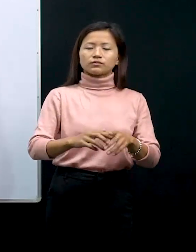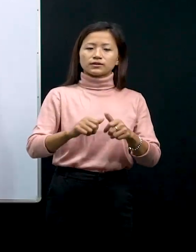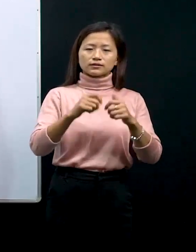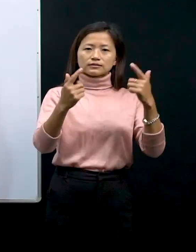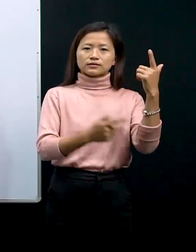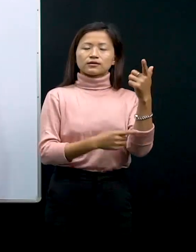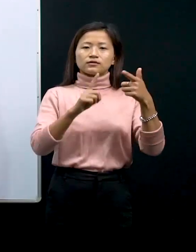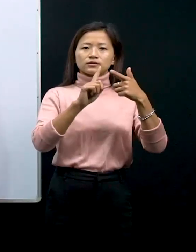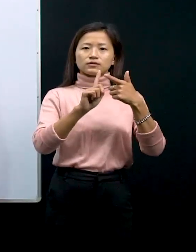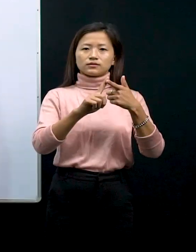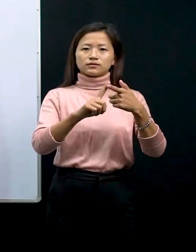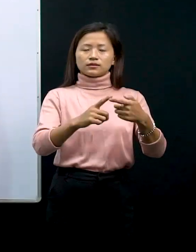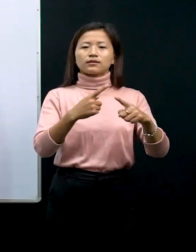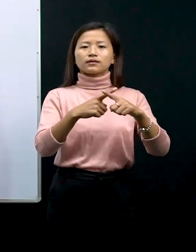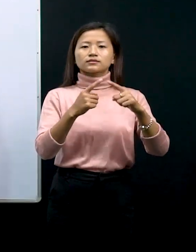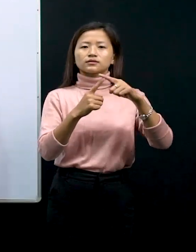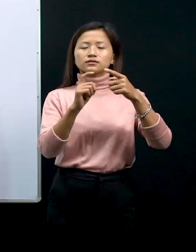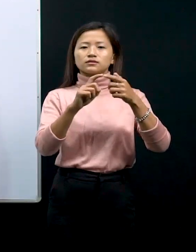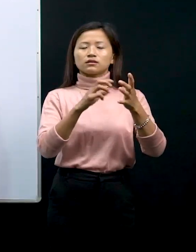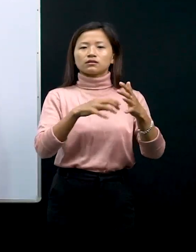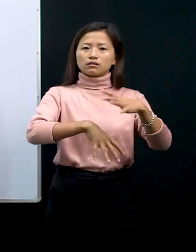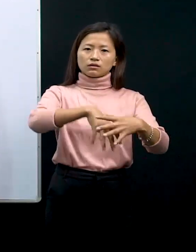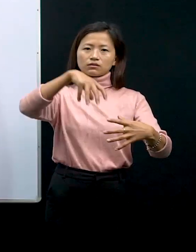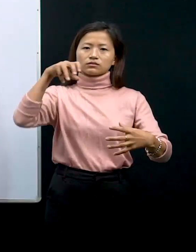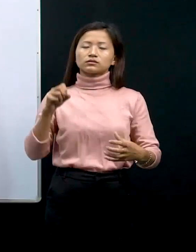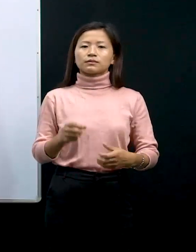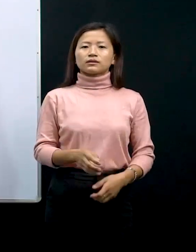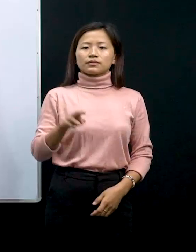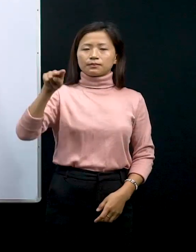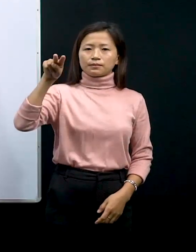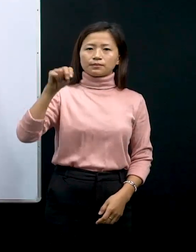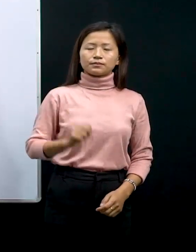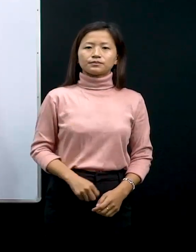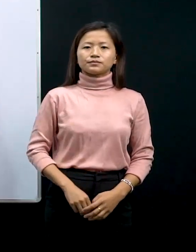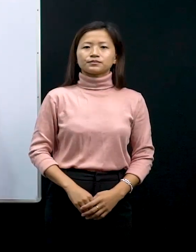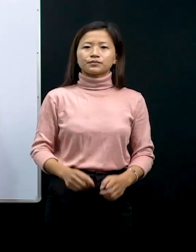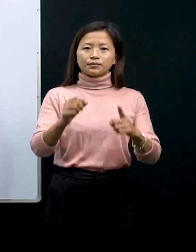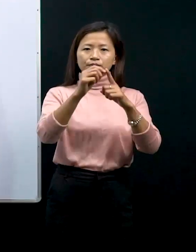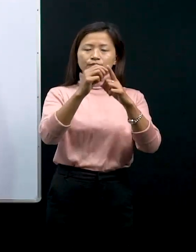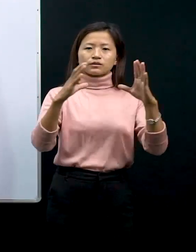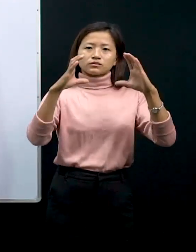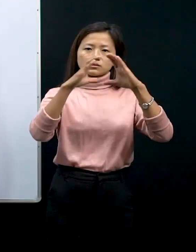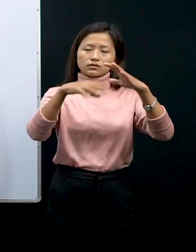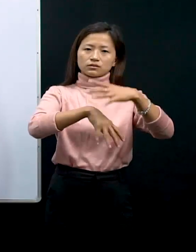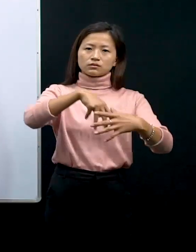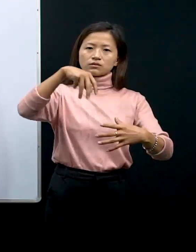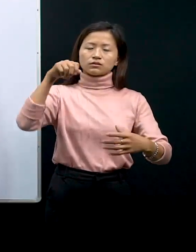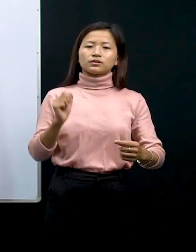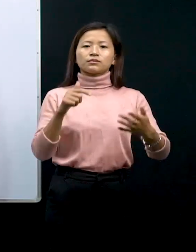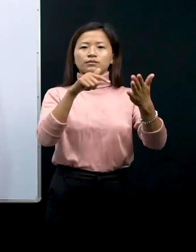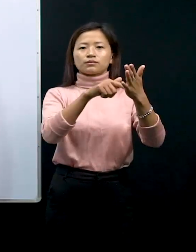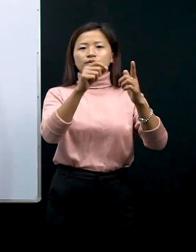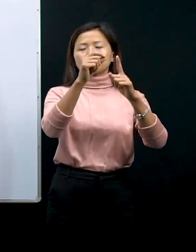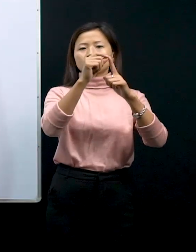point. P is a external, by external means outside. Point P is outside the circle, right? From this point P, we